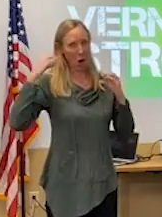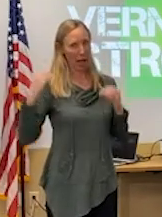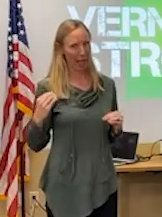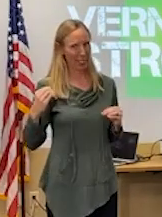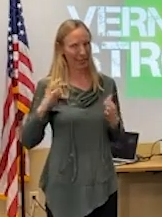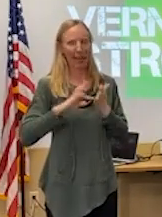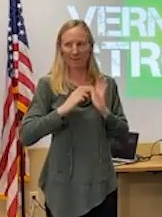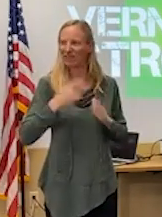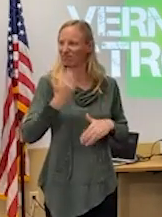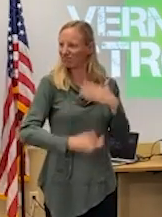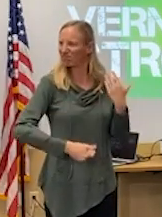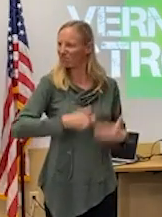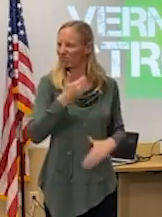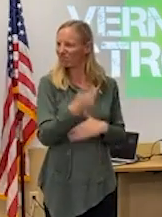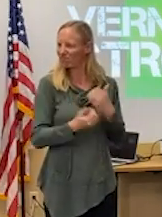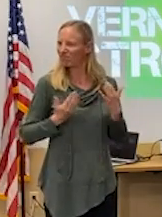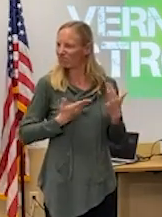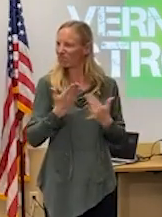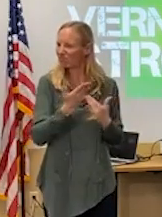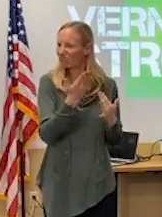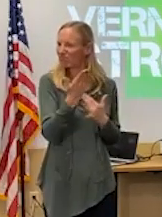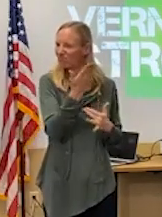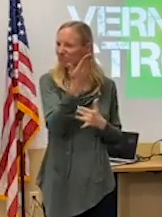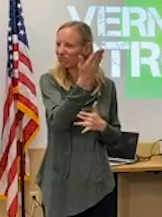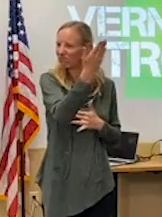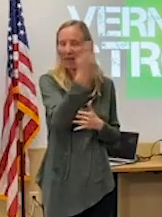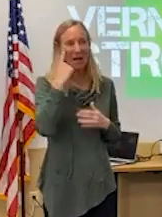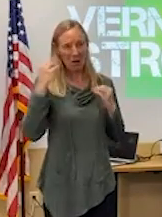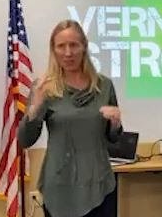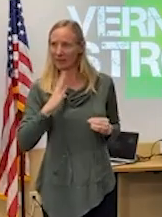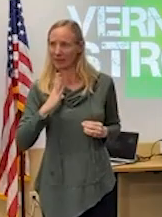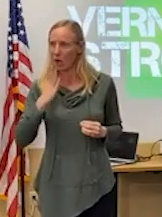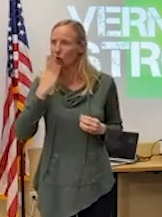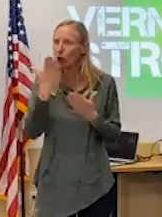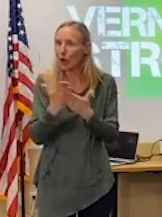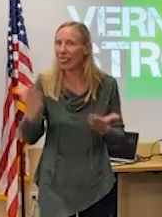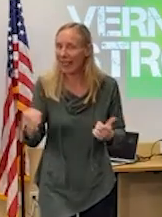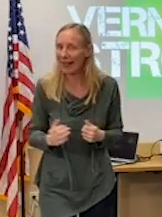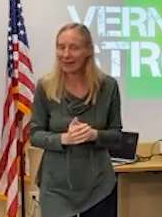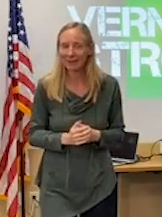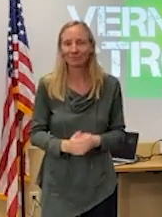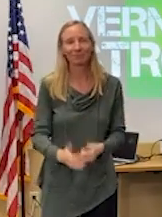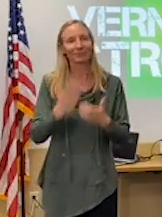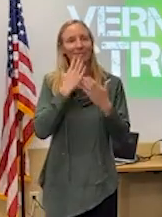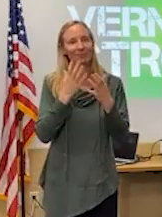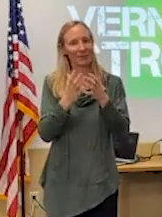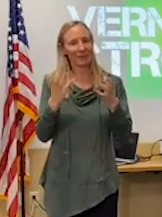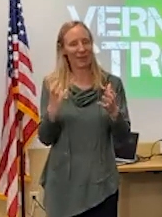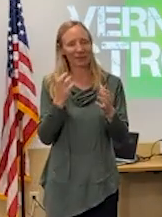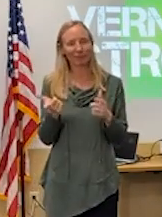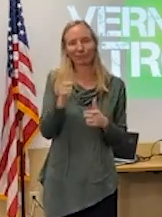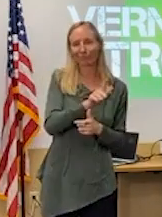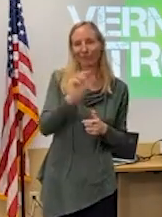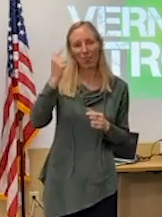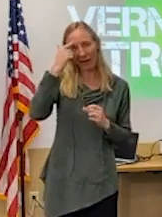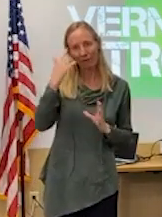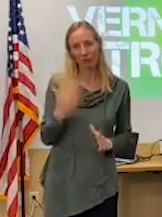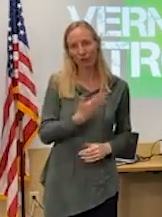deemed complete and is in the queue for approval. Thank you very much, and I will hand it back over to the governor.